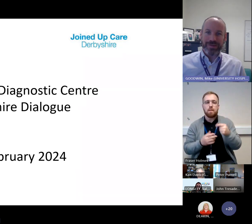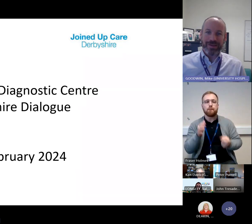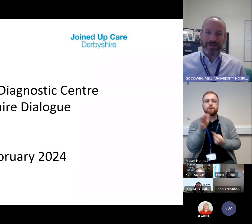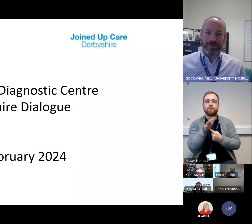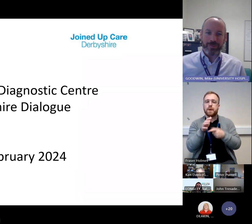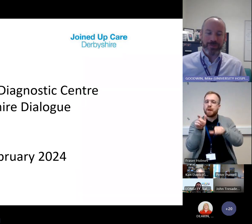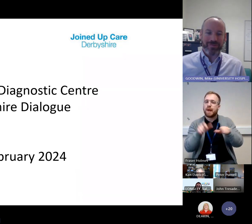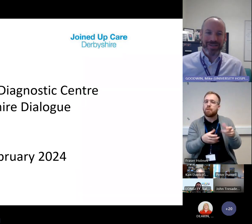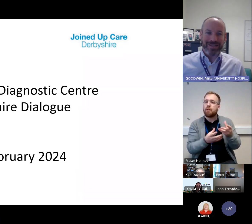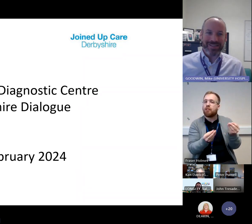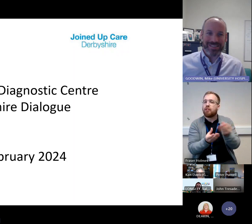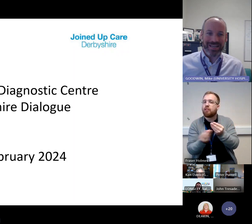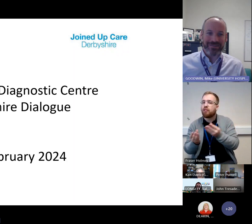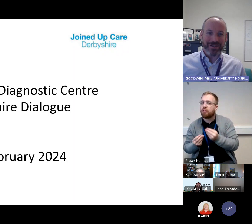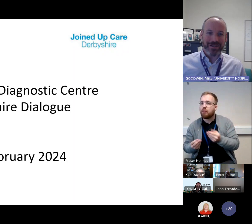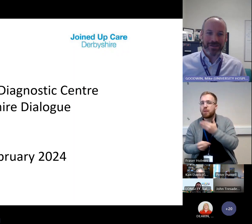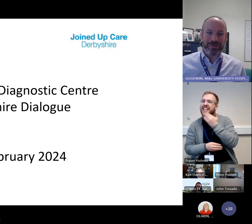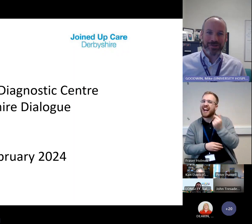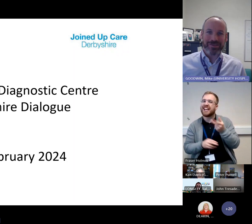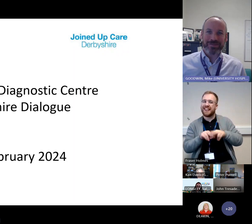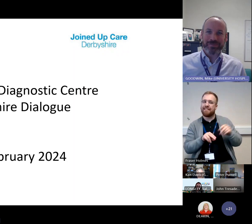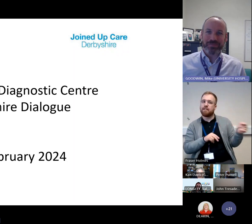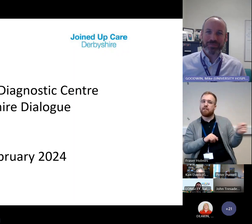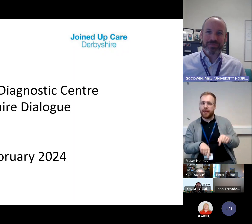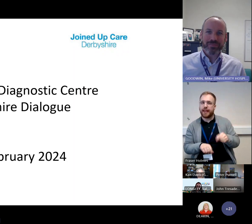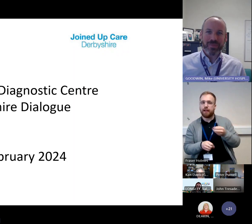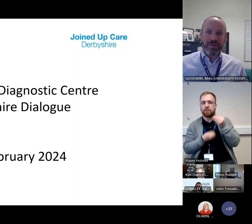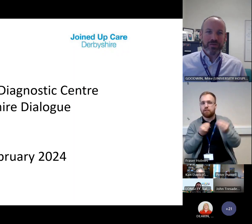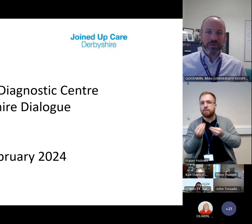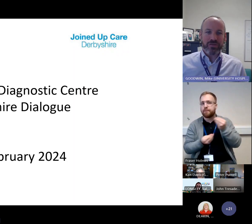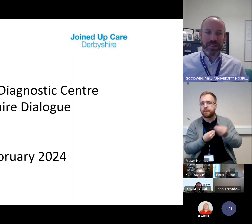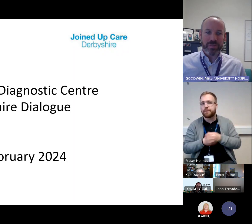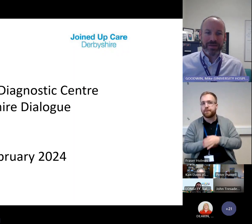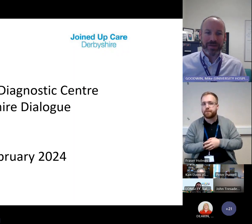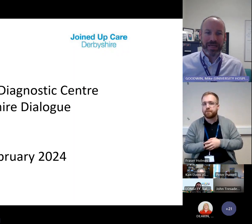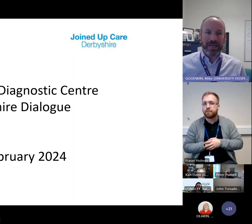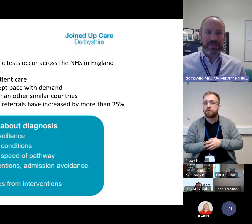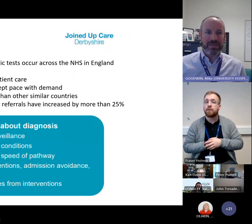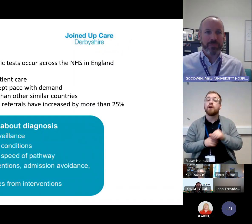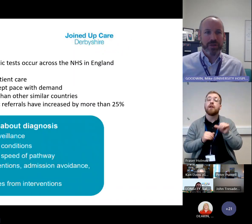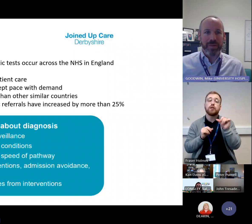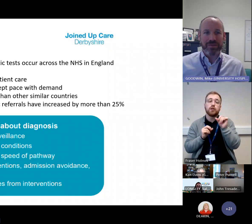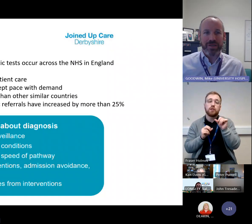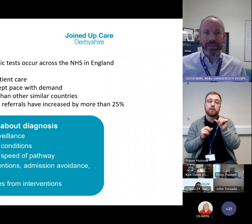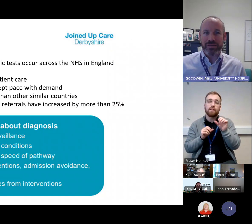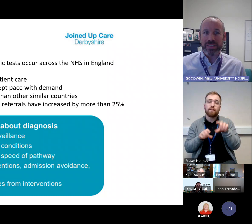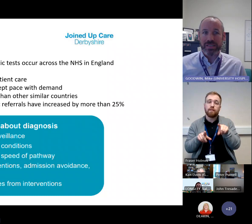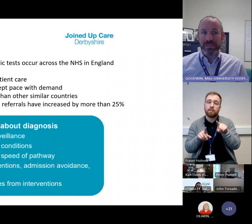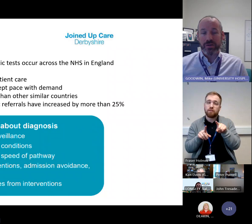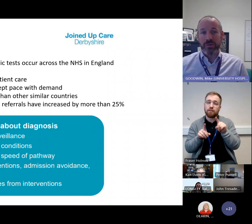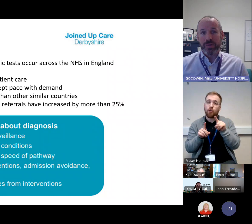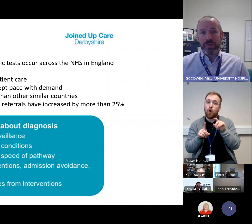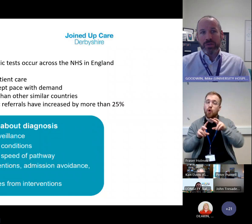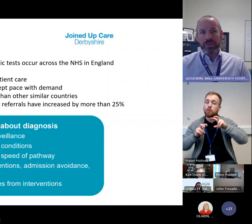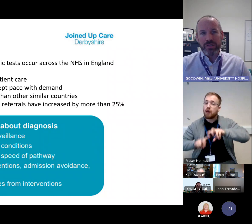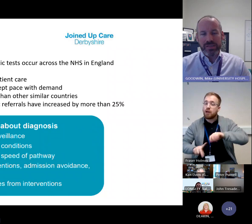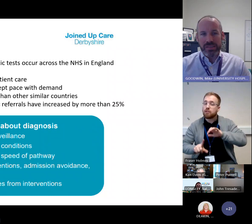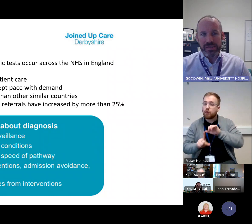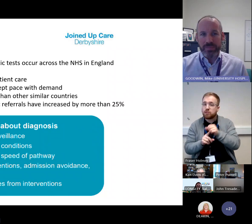people who it would have been really nice to have join us. And just a little bit, if I can, to start off with about diagnostics.